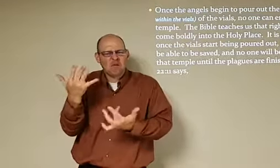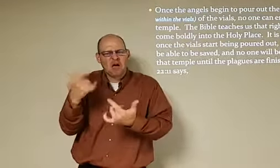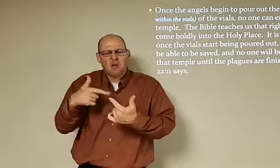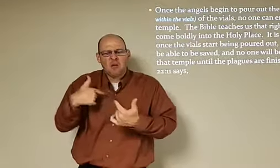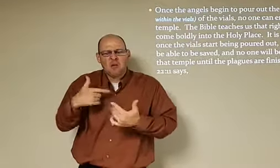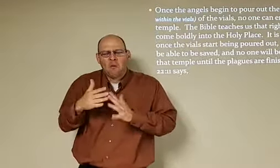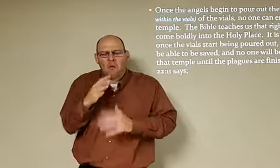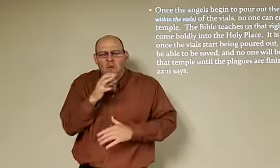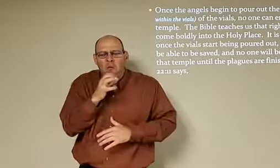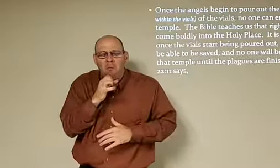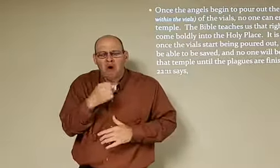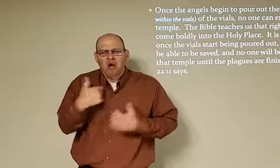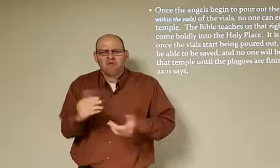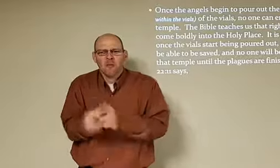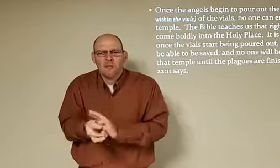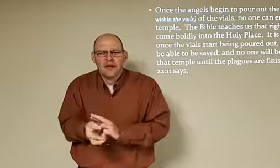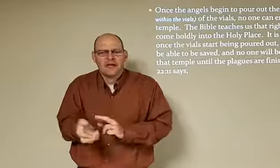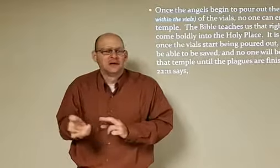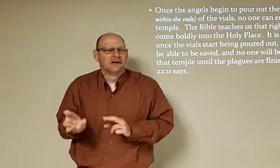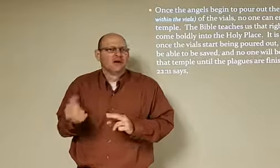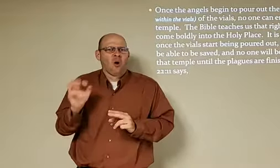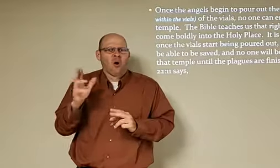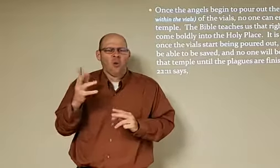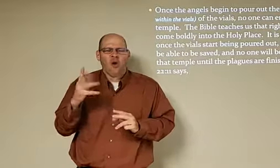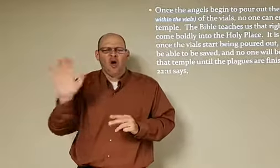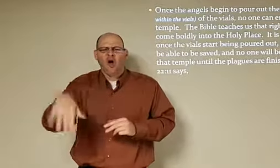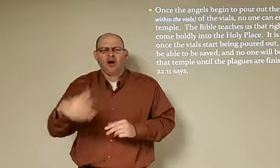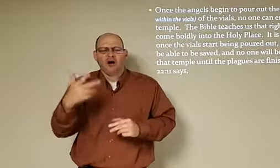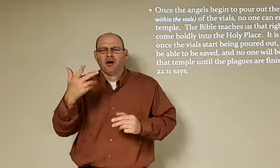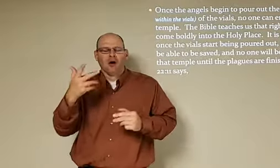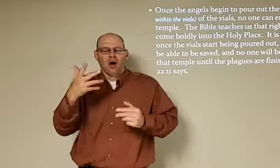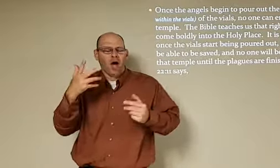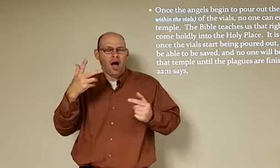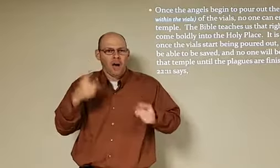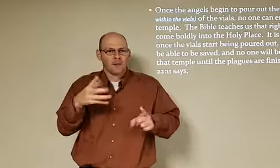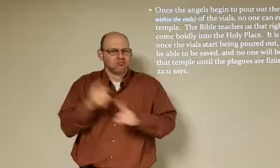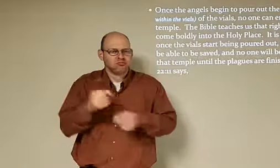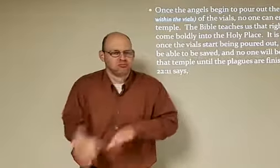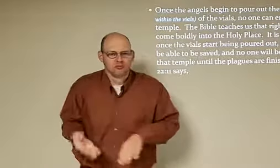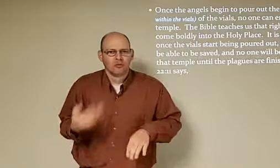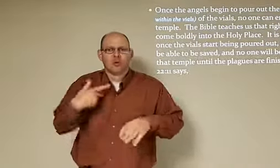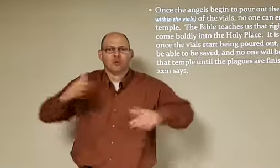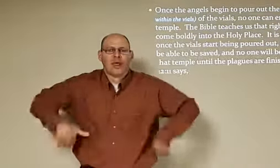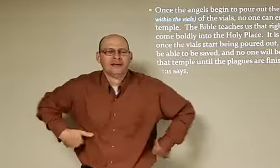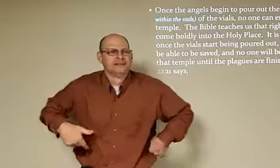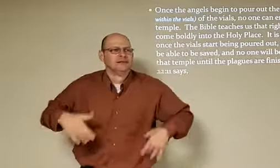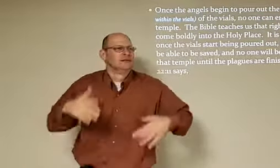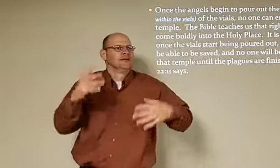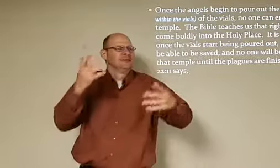patient. You know, wait till I get old enough and, oh, no, not for now. What if they die? It's too